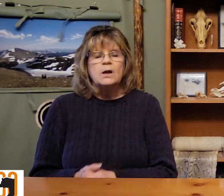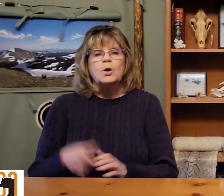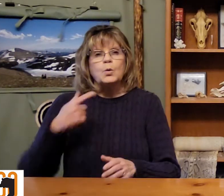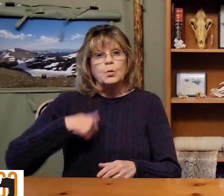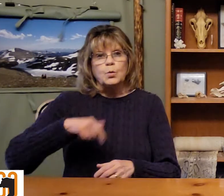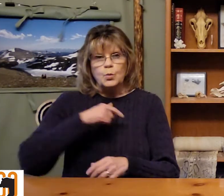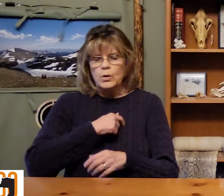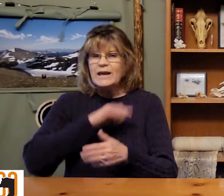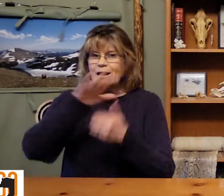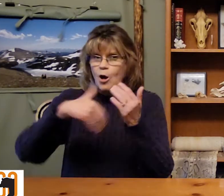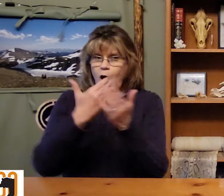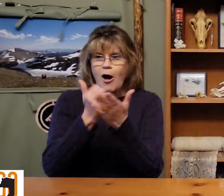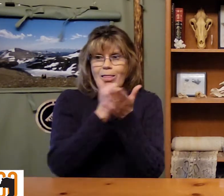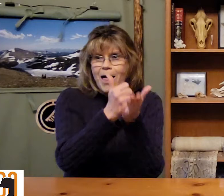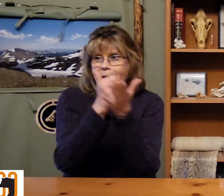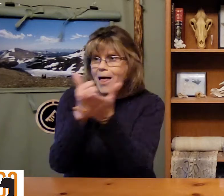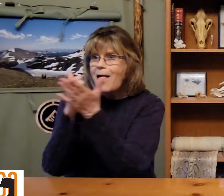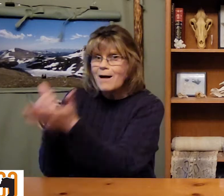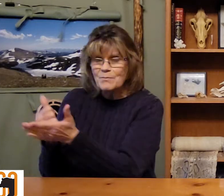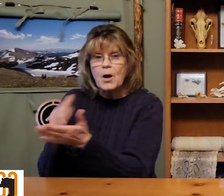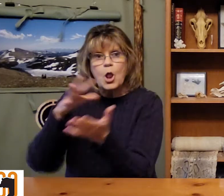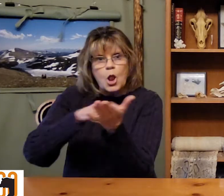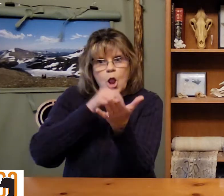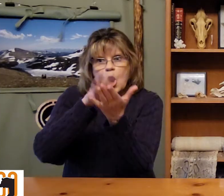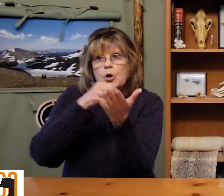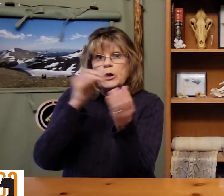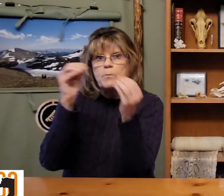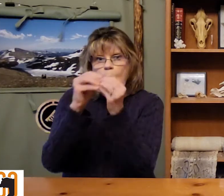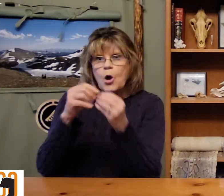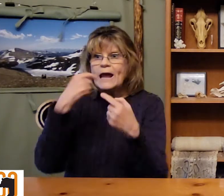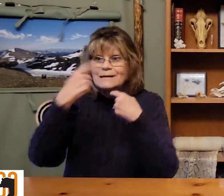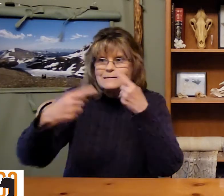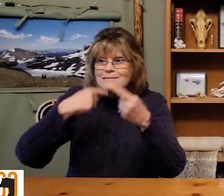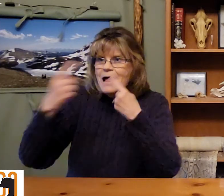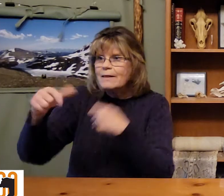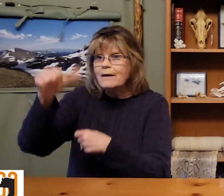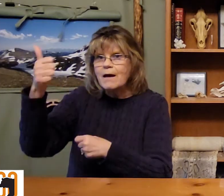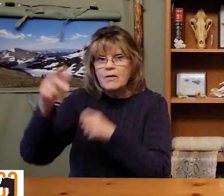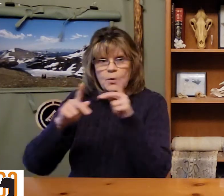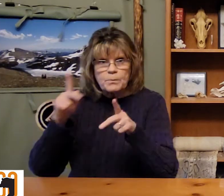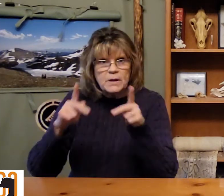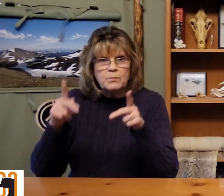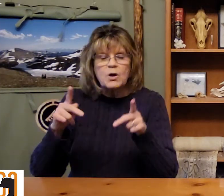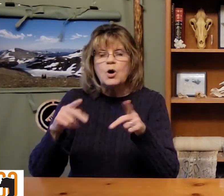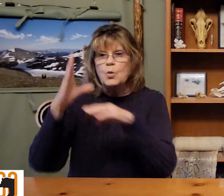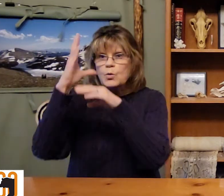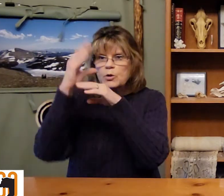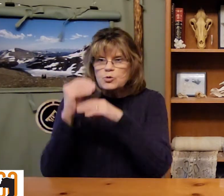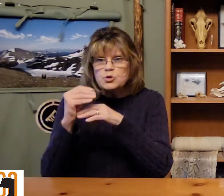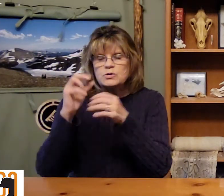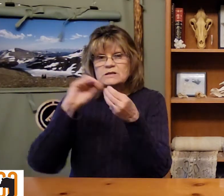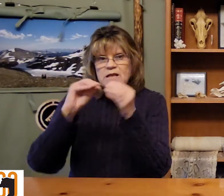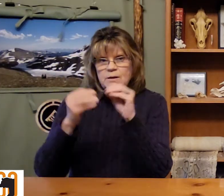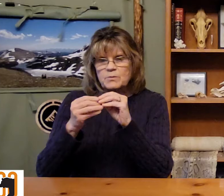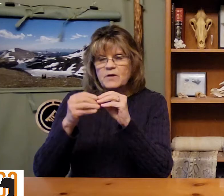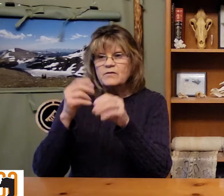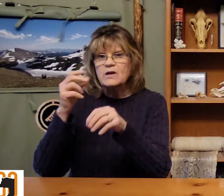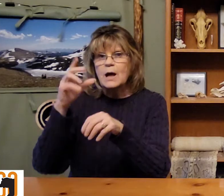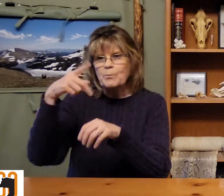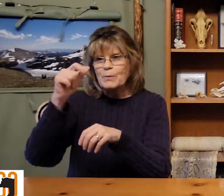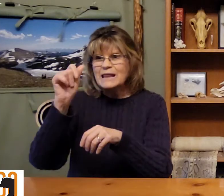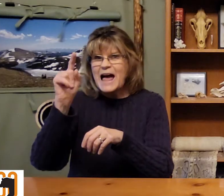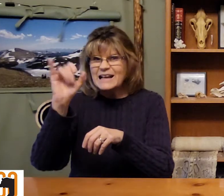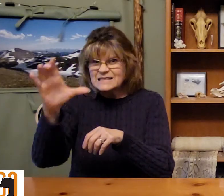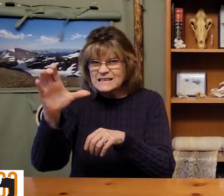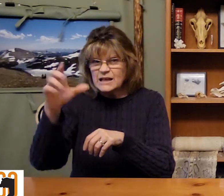We can all do our part simply by learning more and telling other people. We can also reduce our usage of single-use plastics.